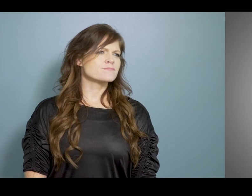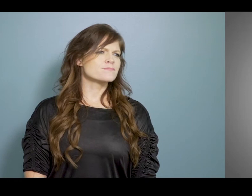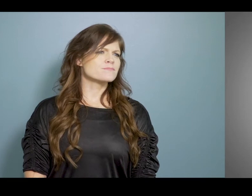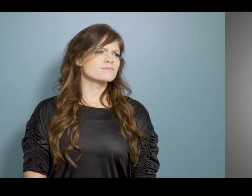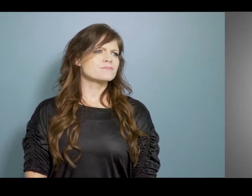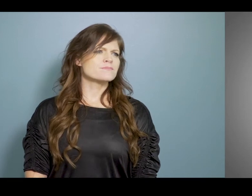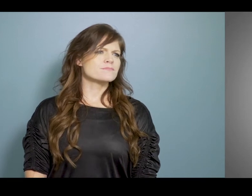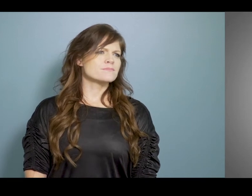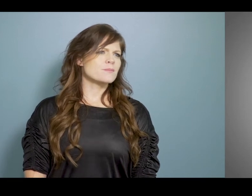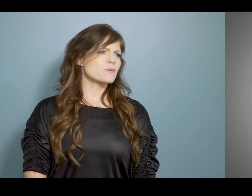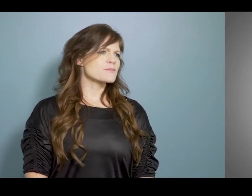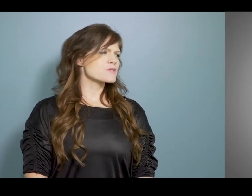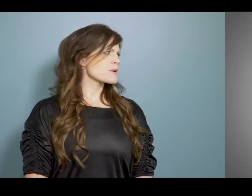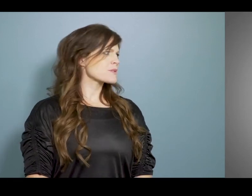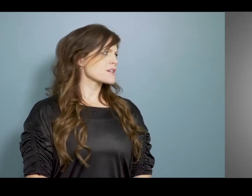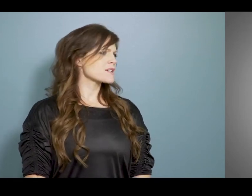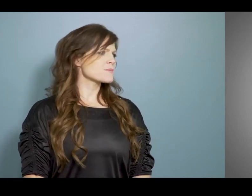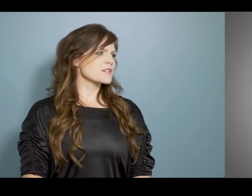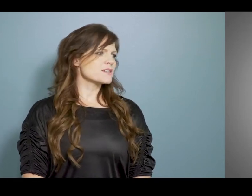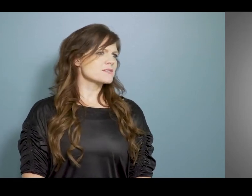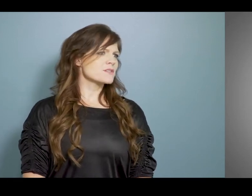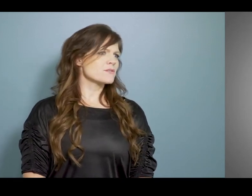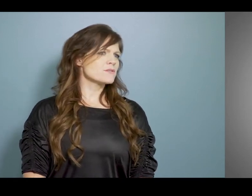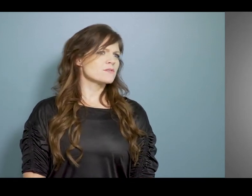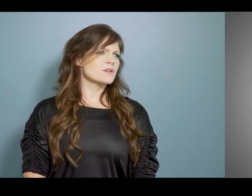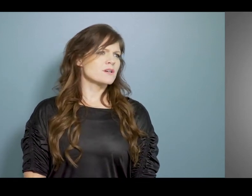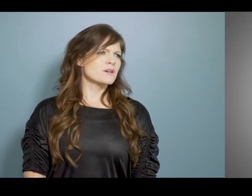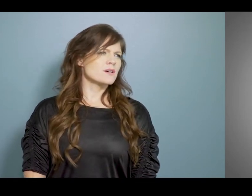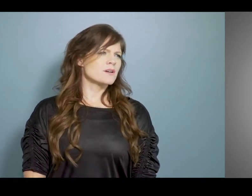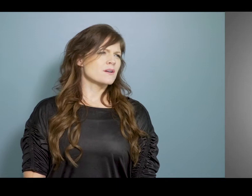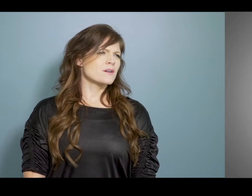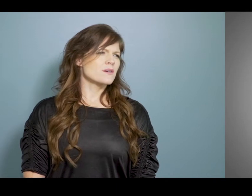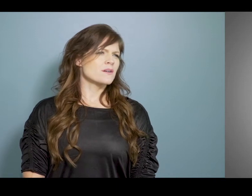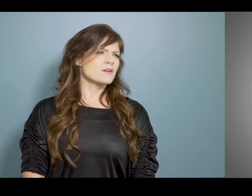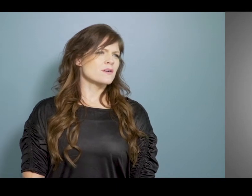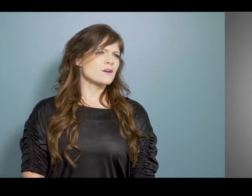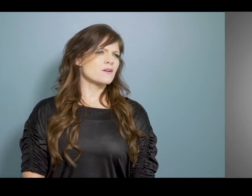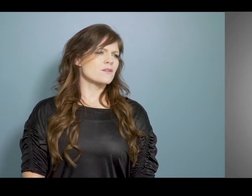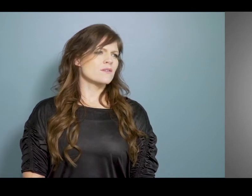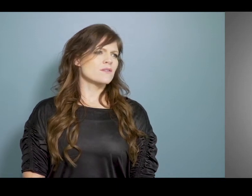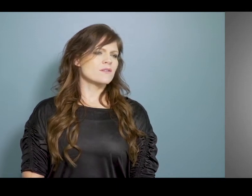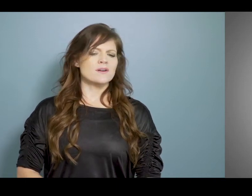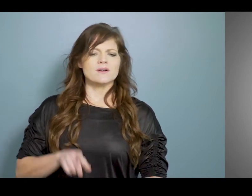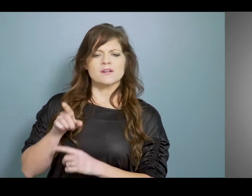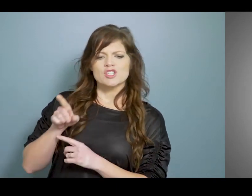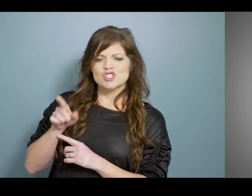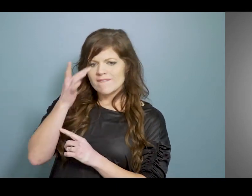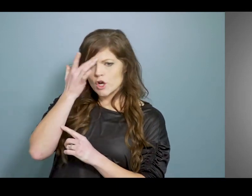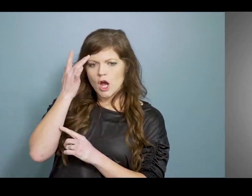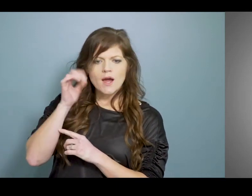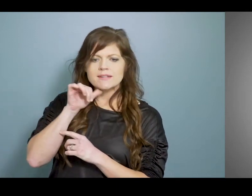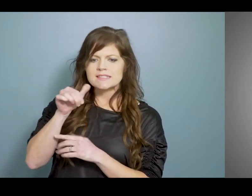set of practical steps for dealing with such situations. F is for focus on what's in your